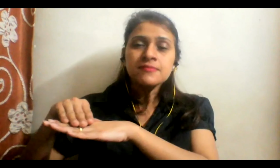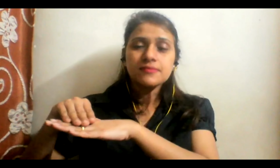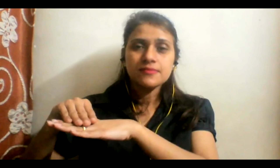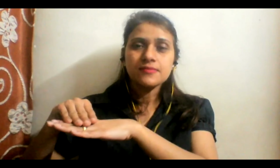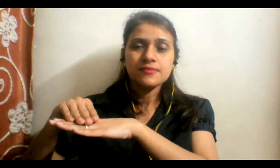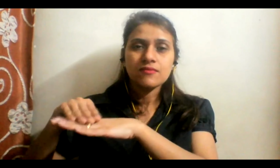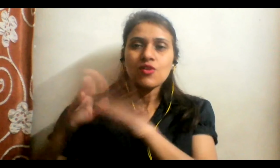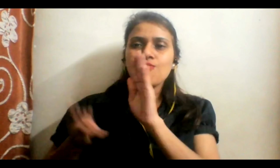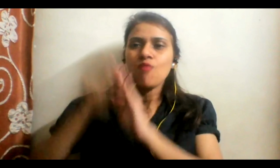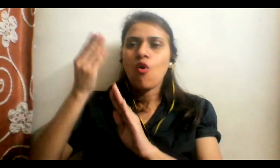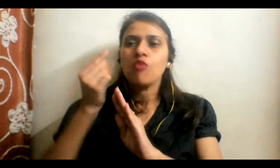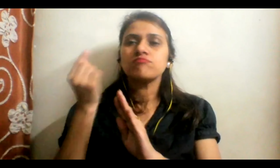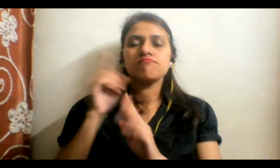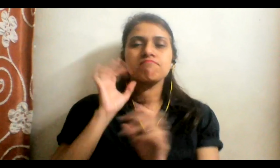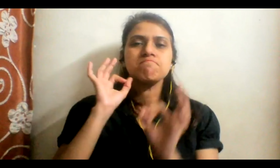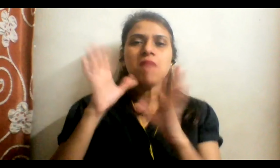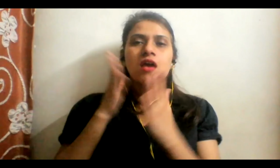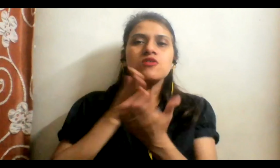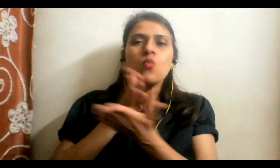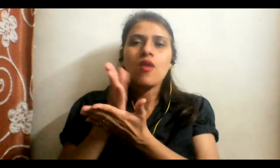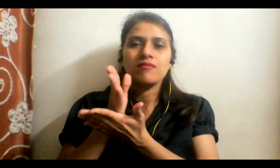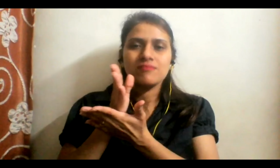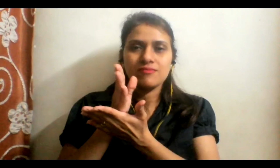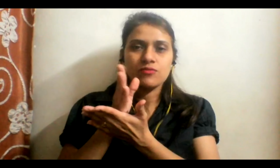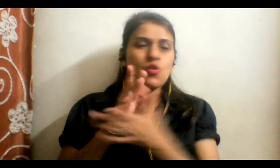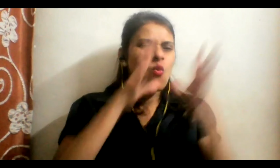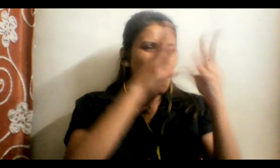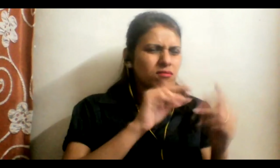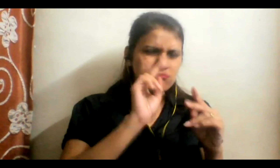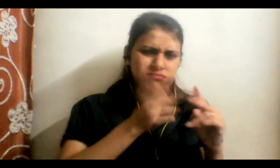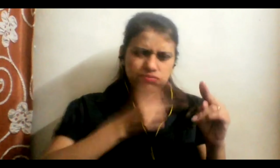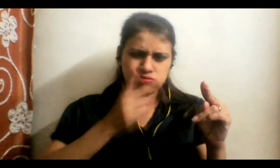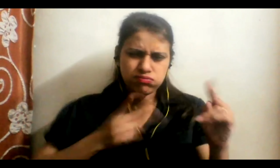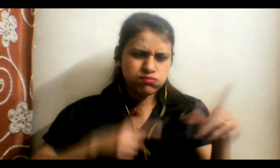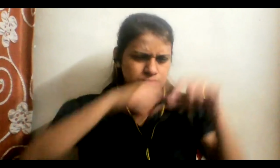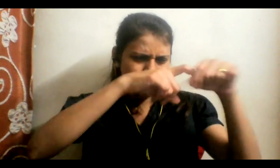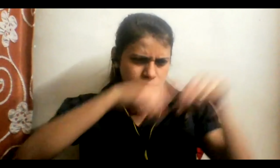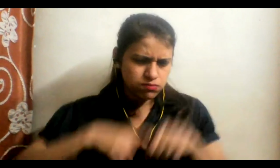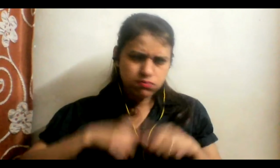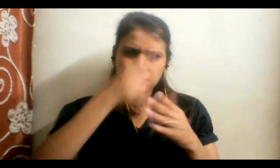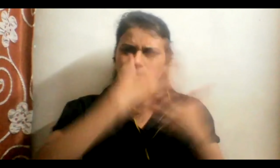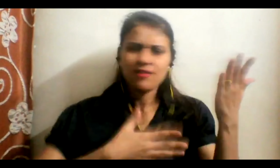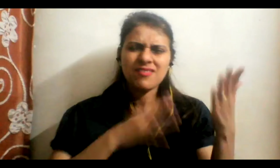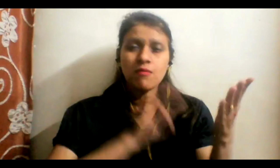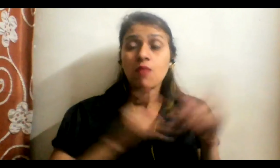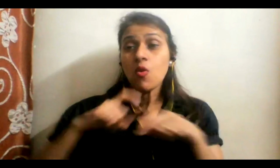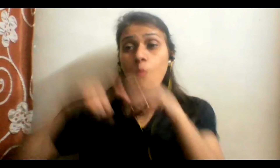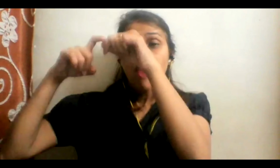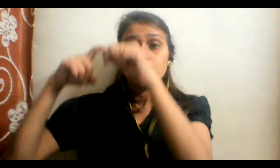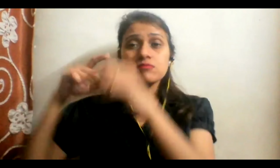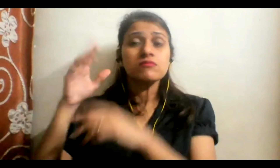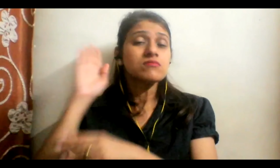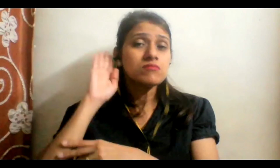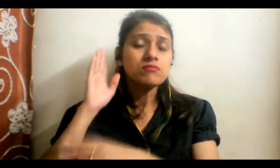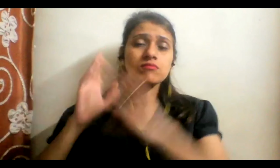more preferable approach than a quantitative questionnaire. But on the other hand, if a question is just how many